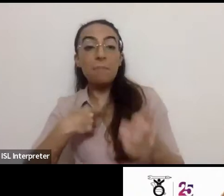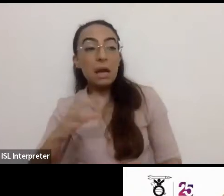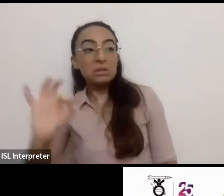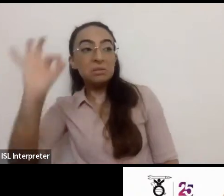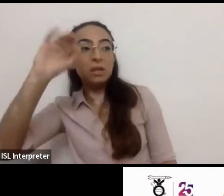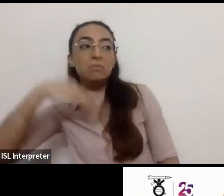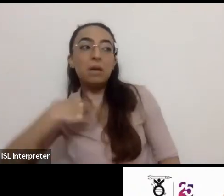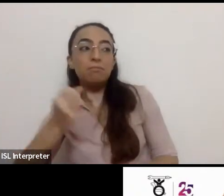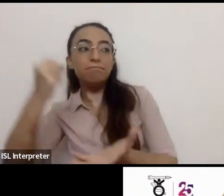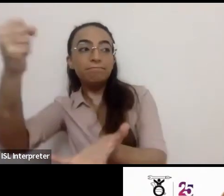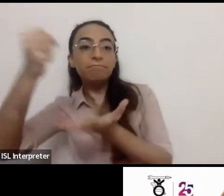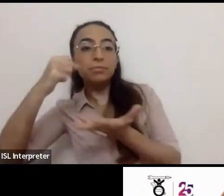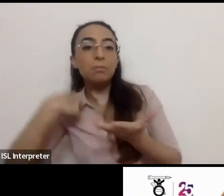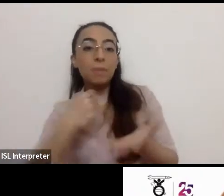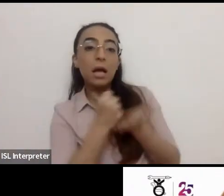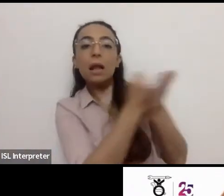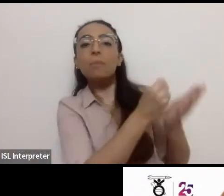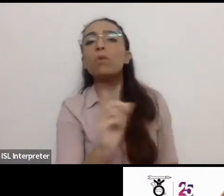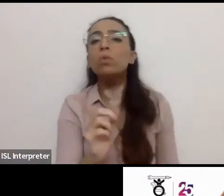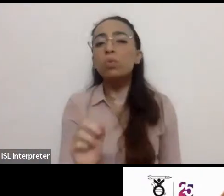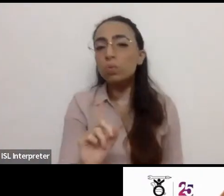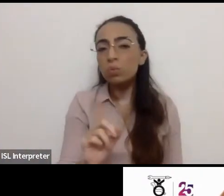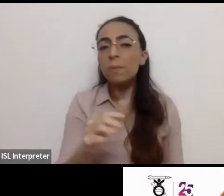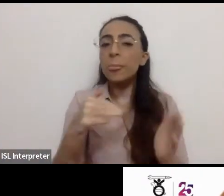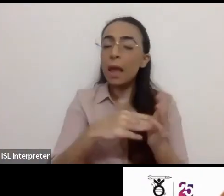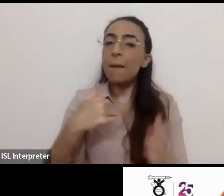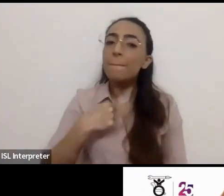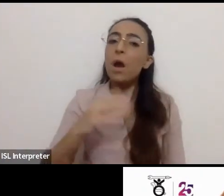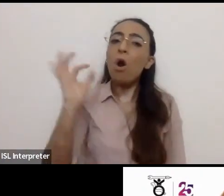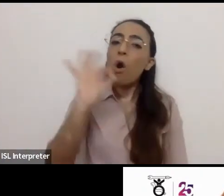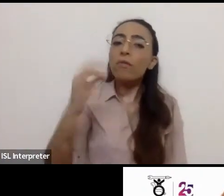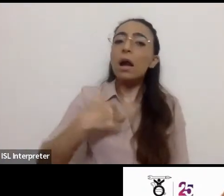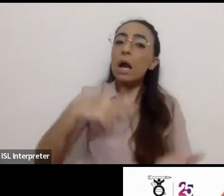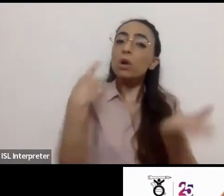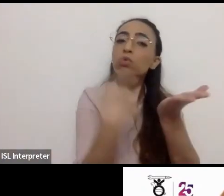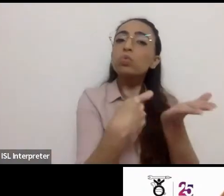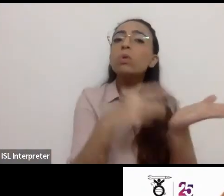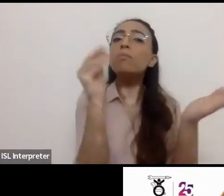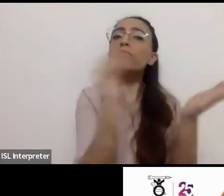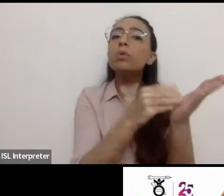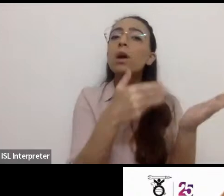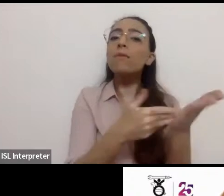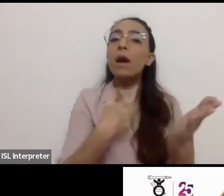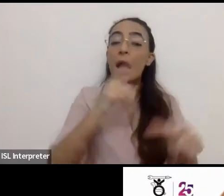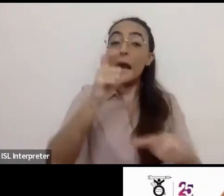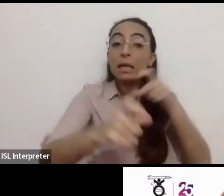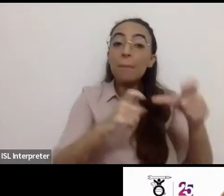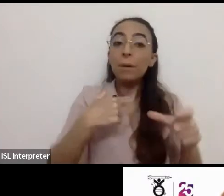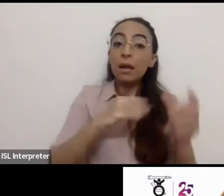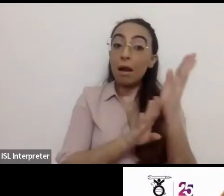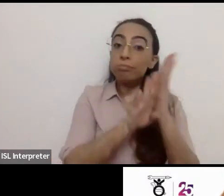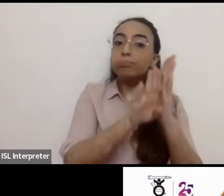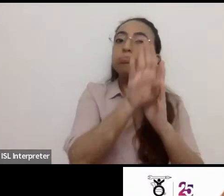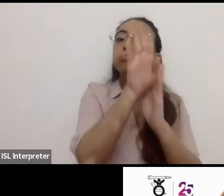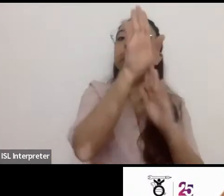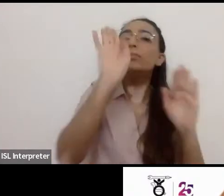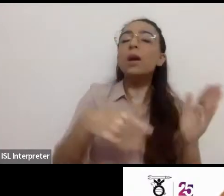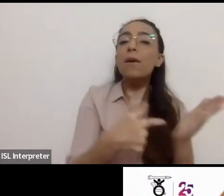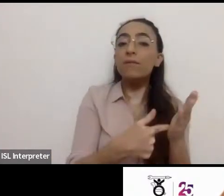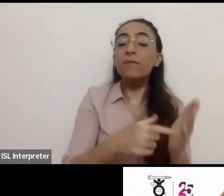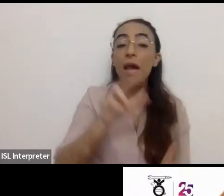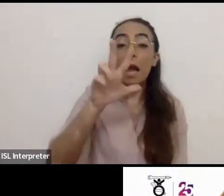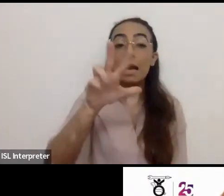an organization, right? So it's a very purposeful thing that helps the company. And that's very important. 83% of those 700